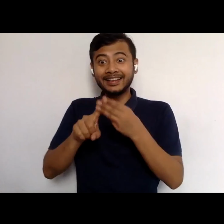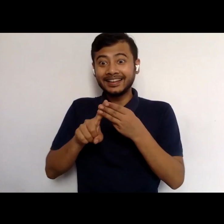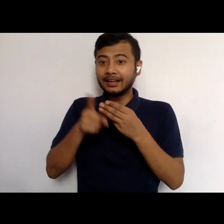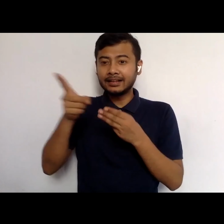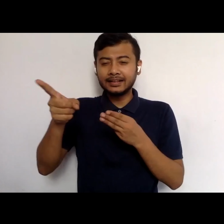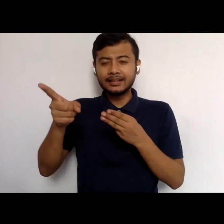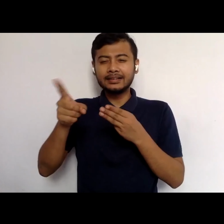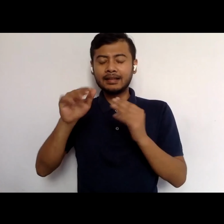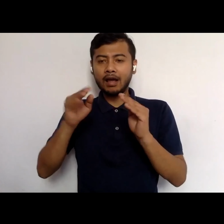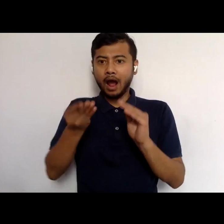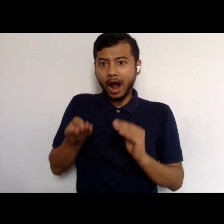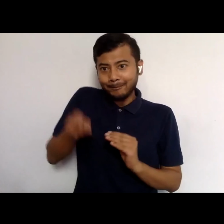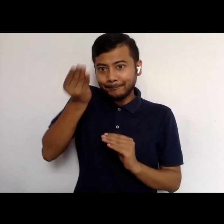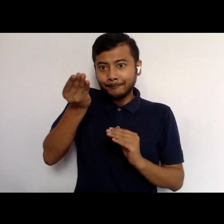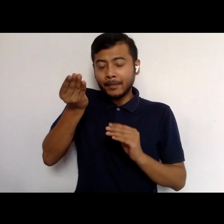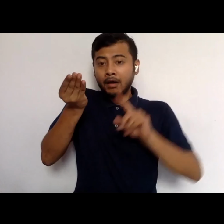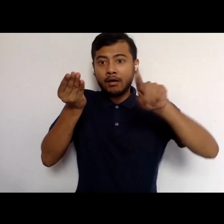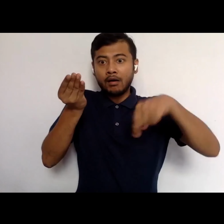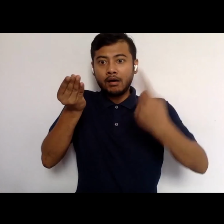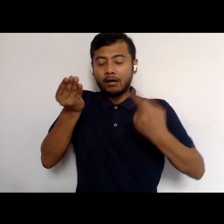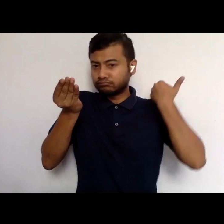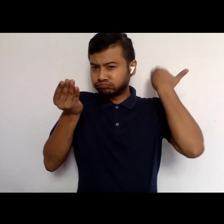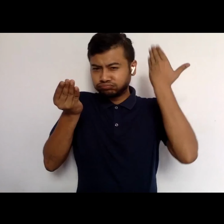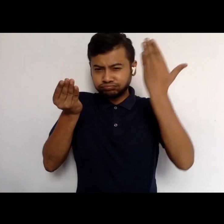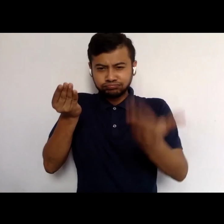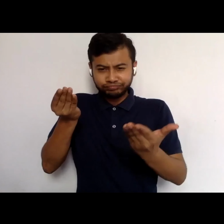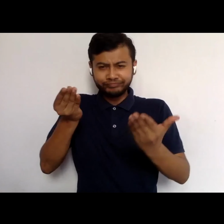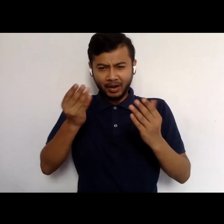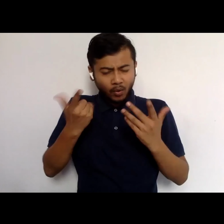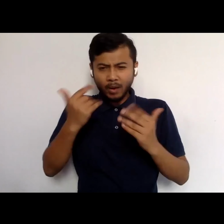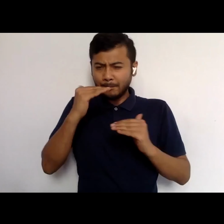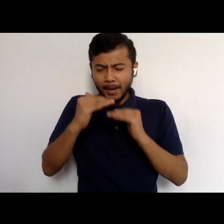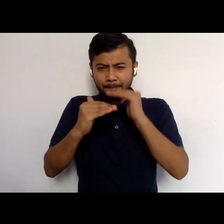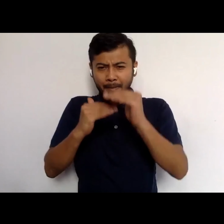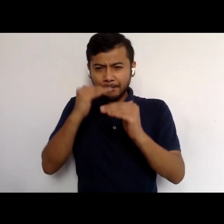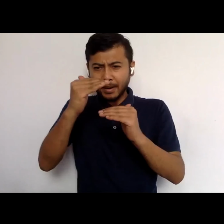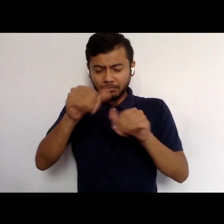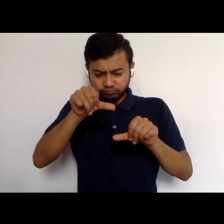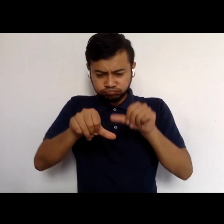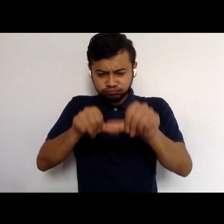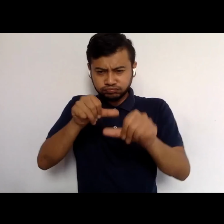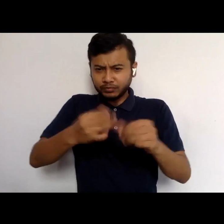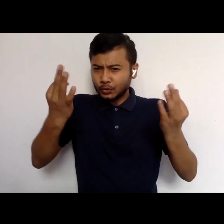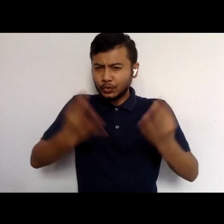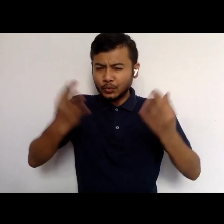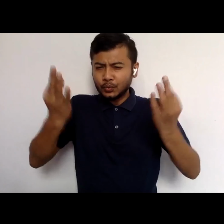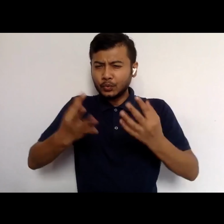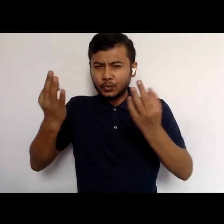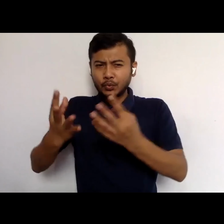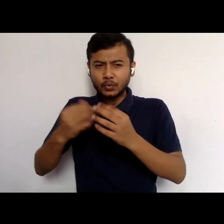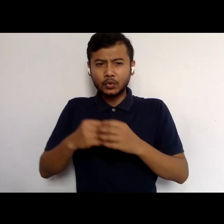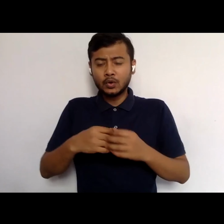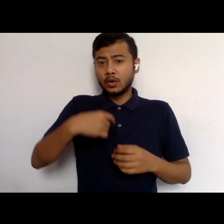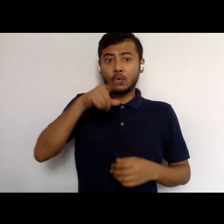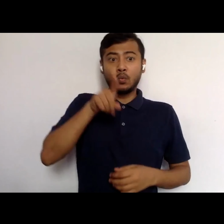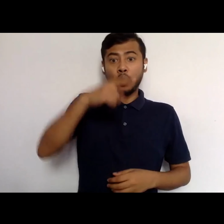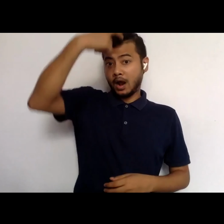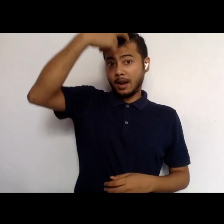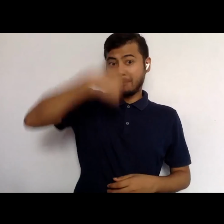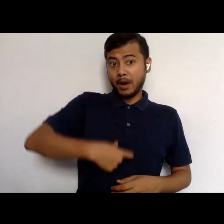then. The data deloge is continuing and has risen from mere 0.5 GB per user per month in